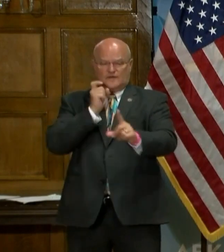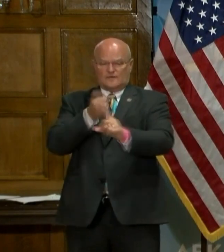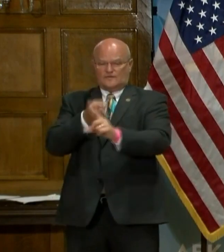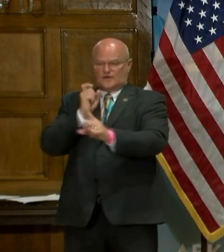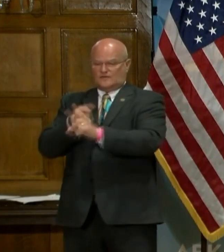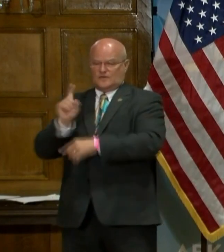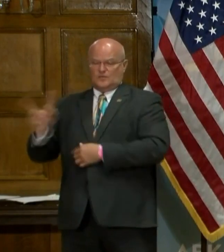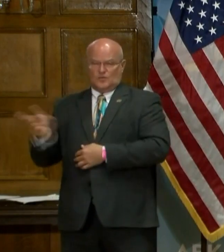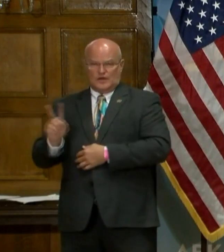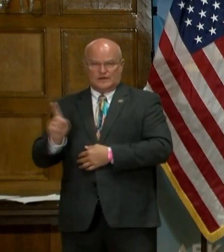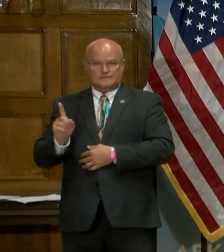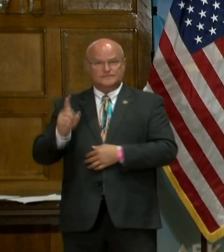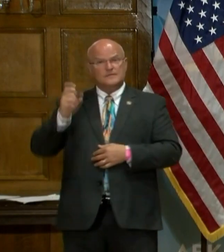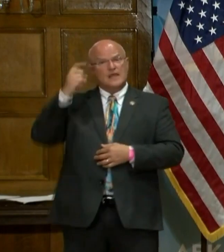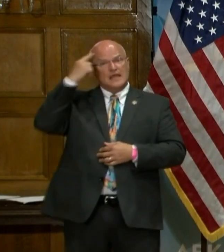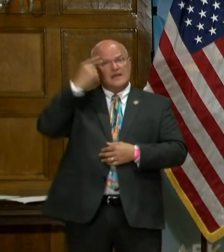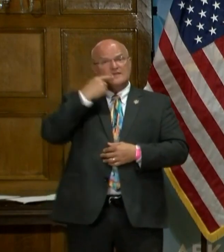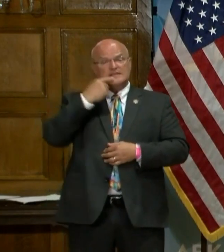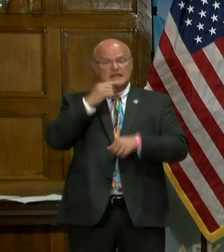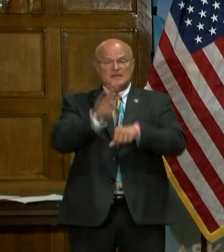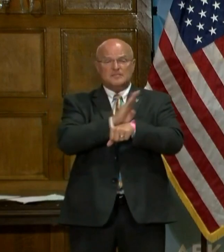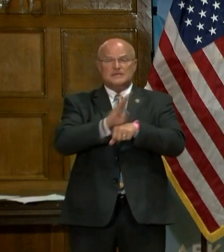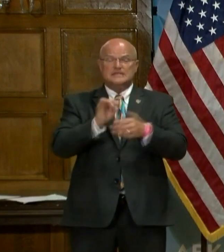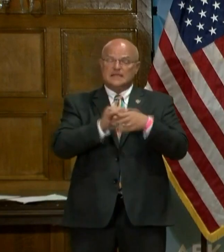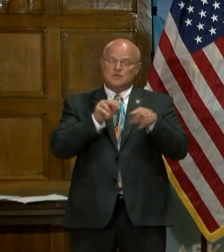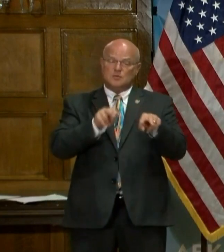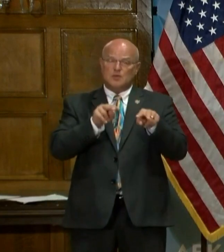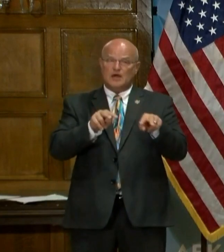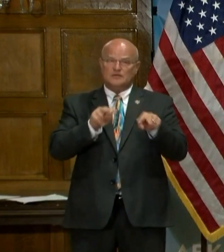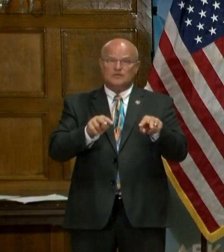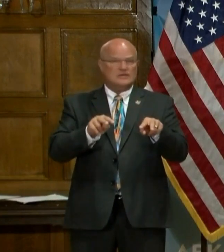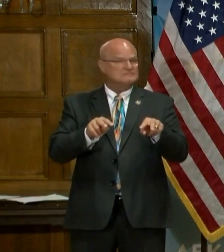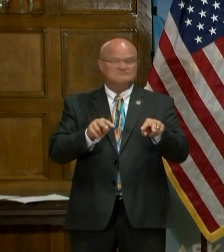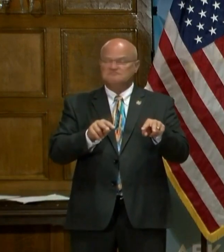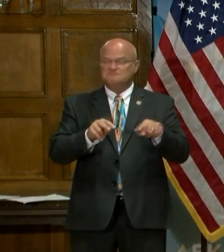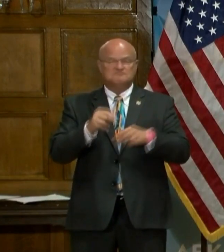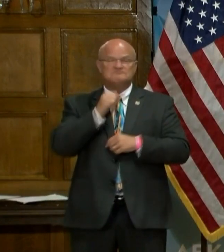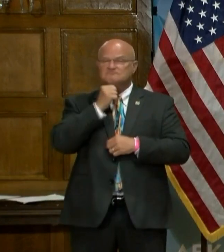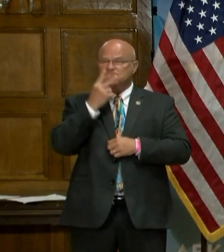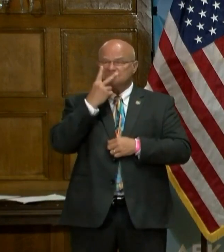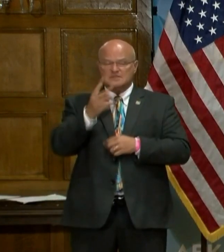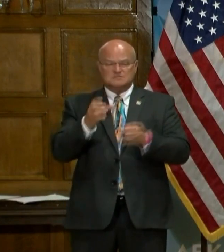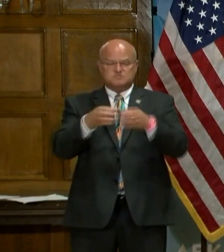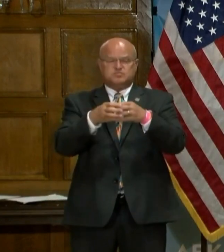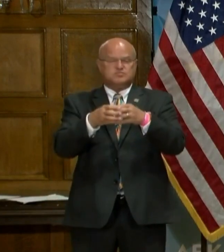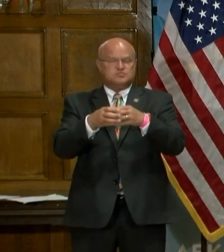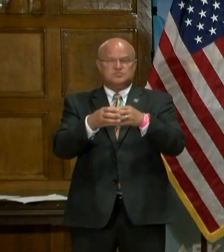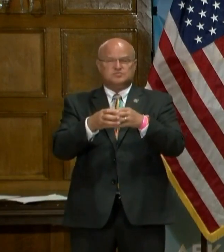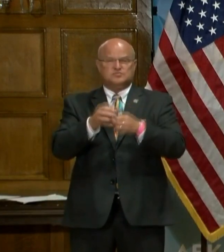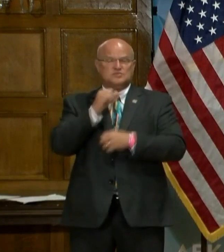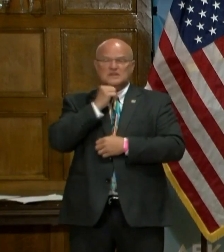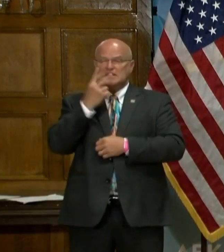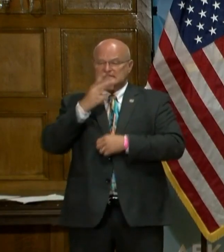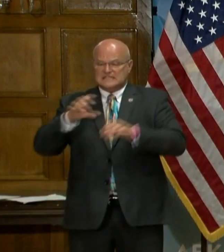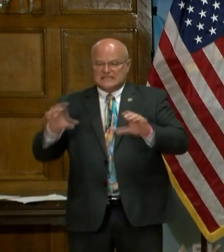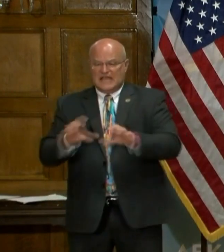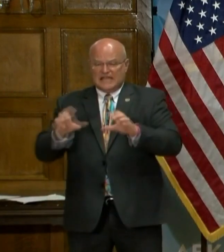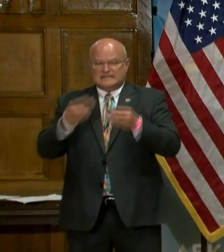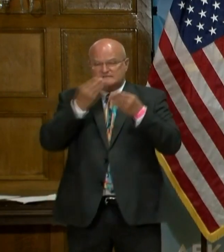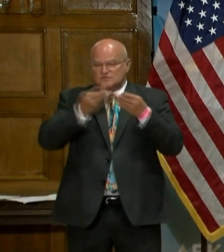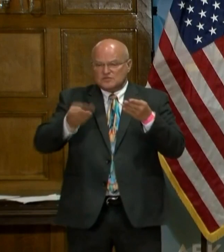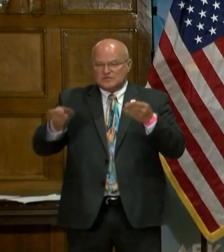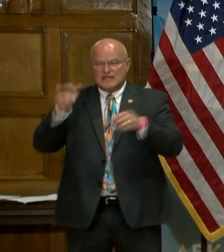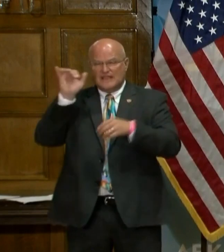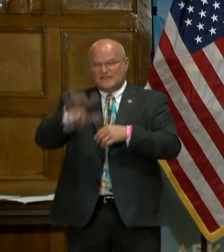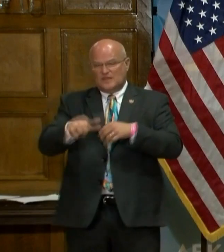from. The governor's mentioned that these businesses that we're monitoring, we've not seen clusters, we've not seen active